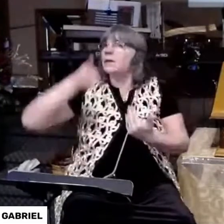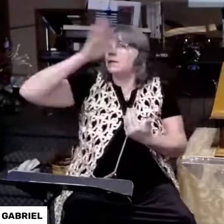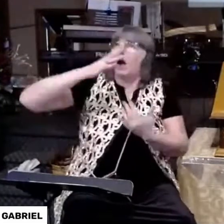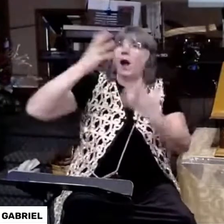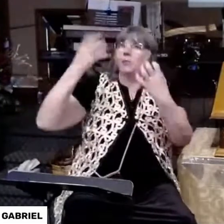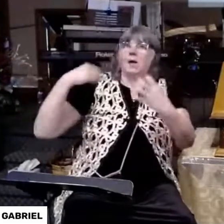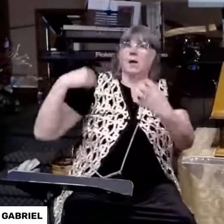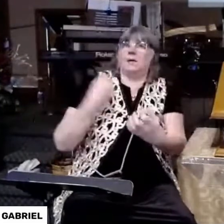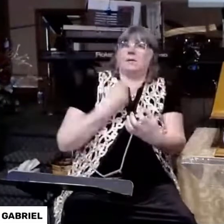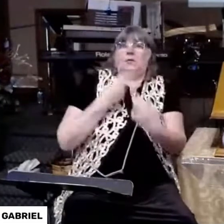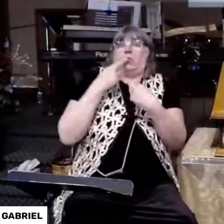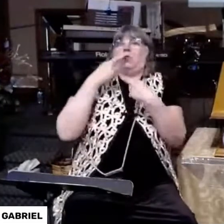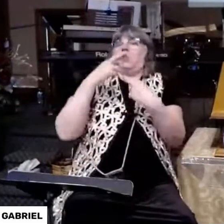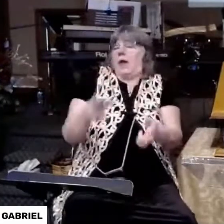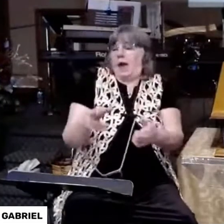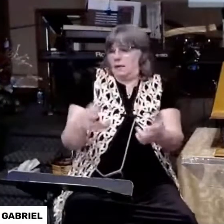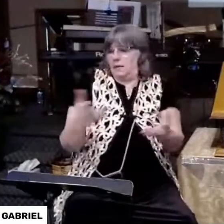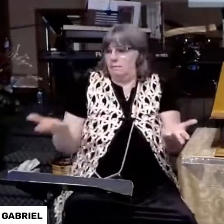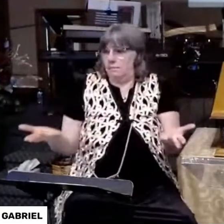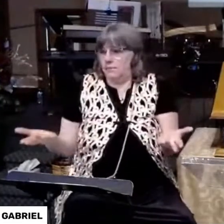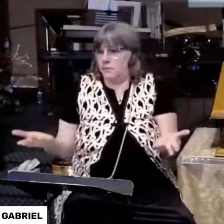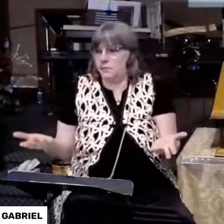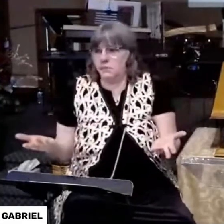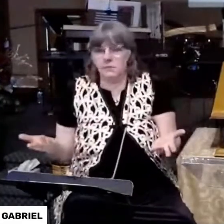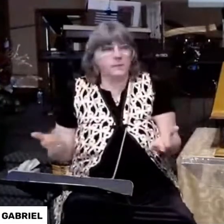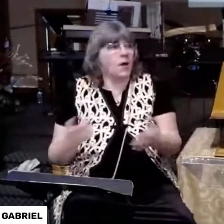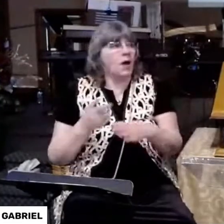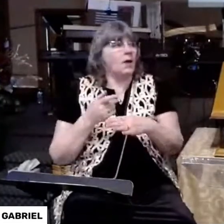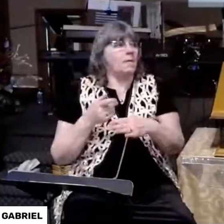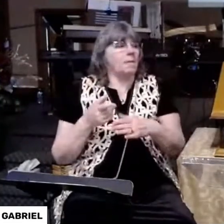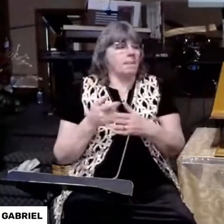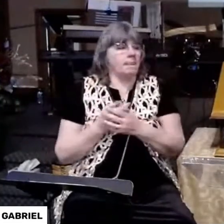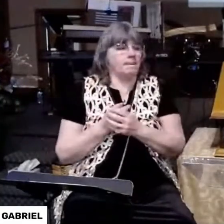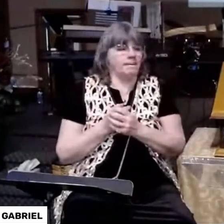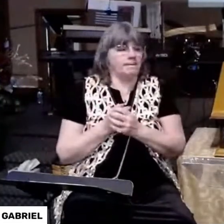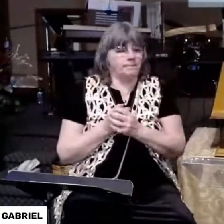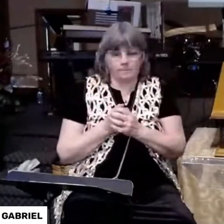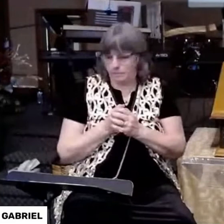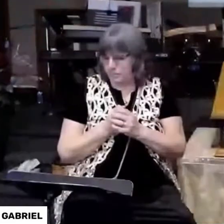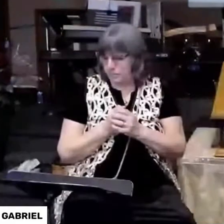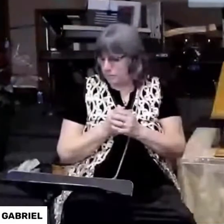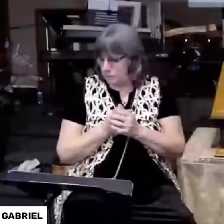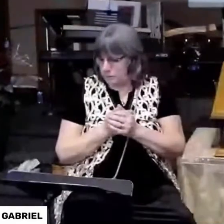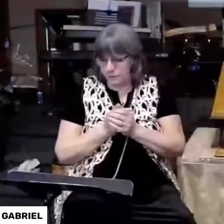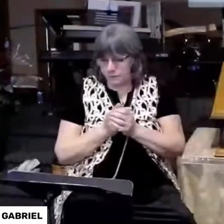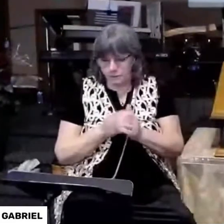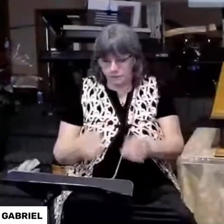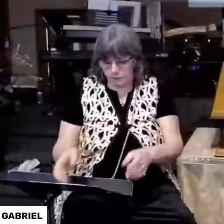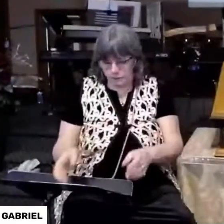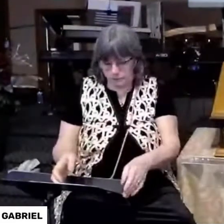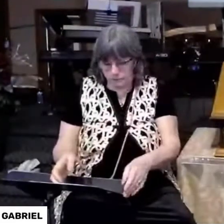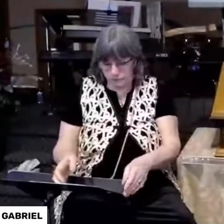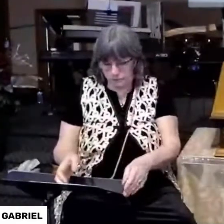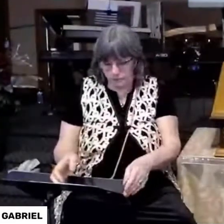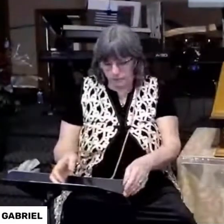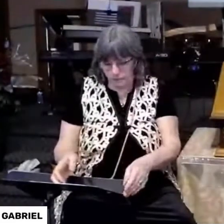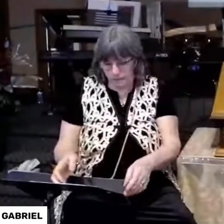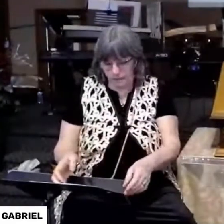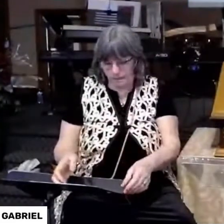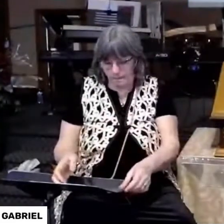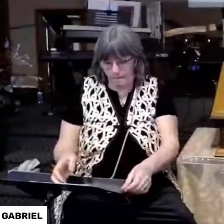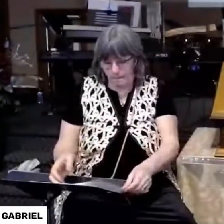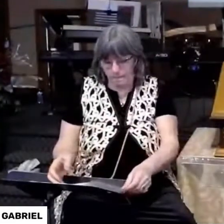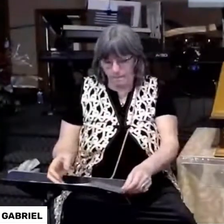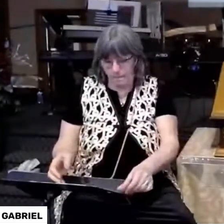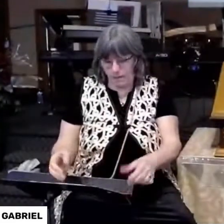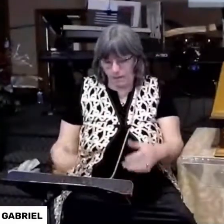for it, and to not do what is wrong, because He rewards us for that too. That's the basic